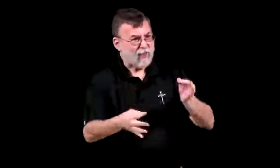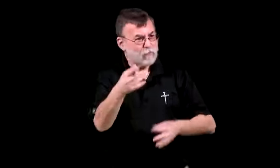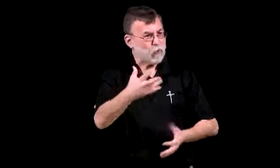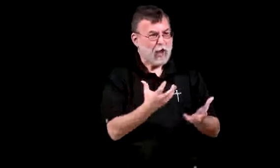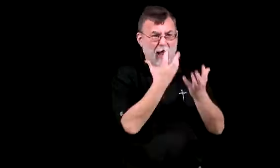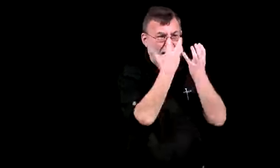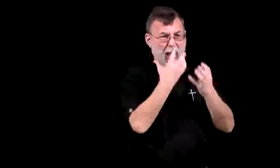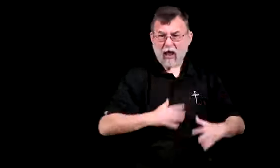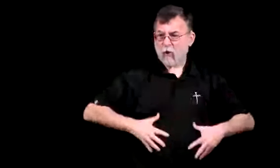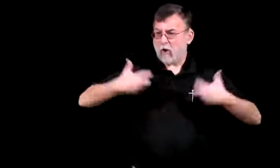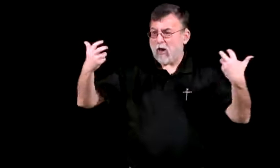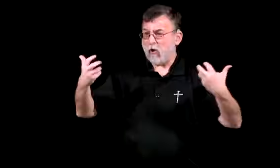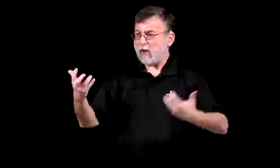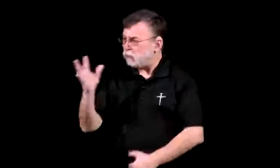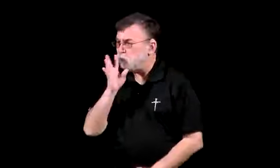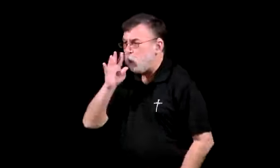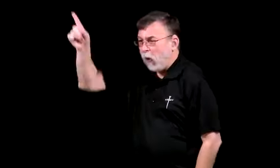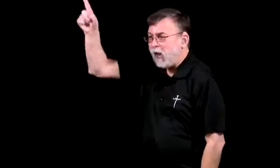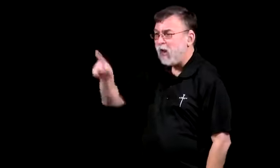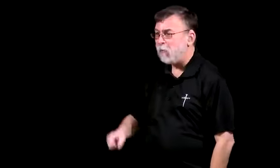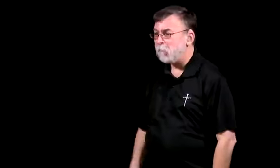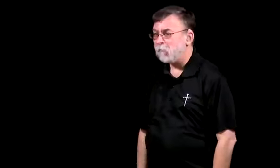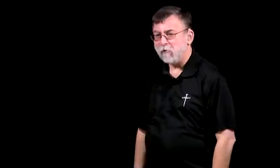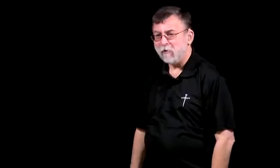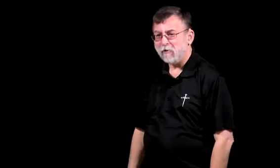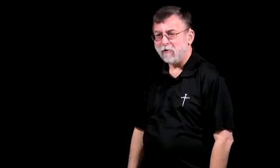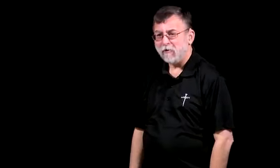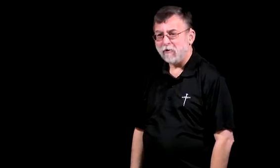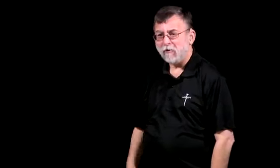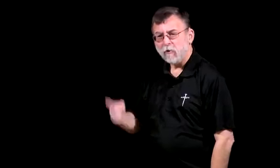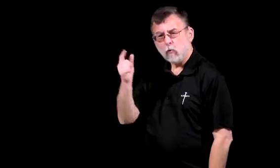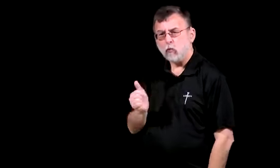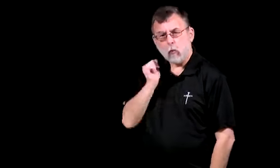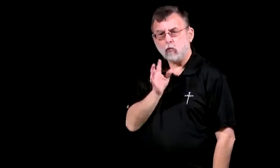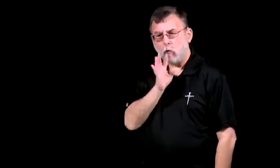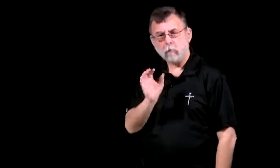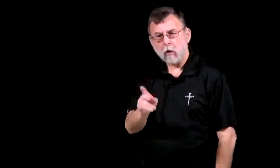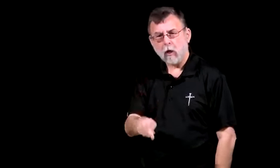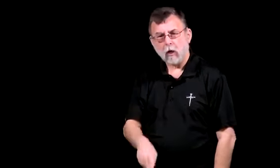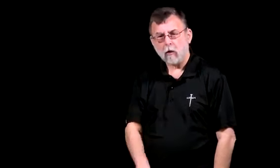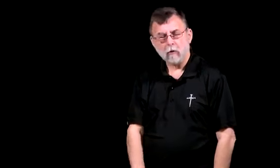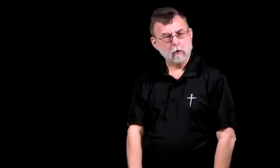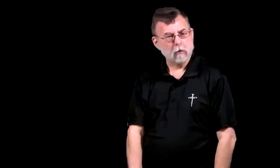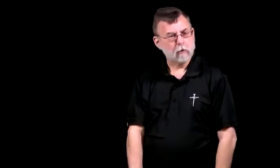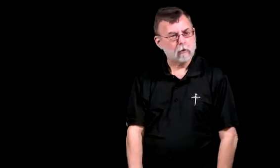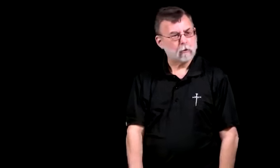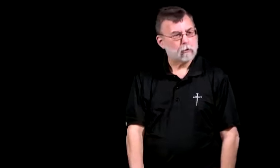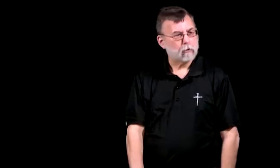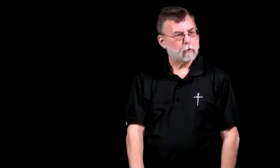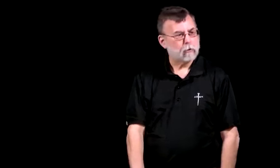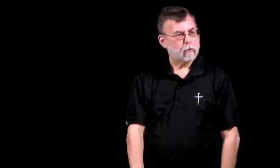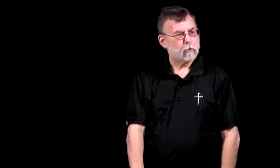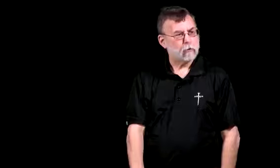Or if you're angry, talk to God too. Tell him that you're angry. He won't talk back. He'll listen.